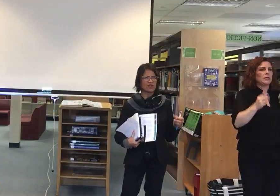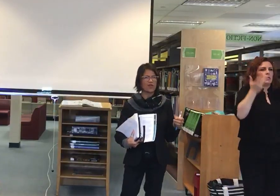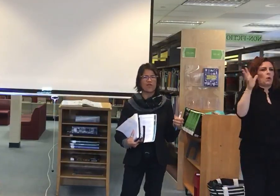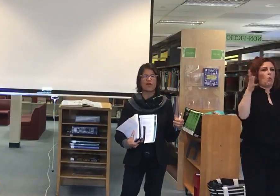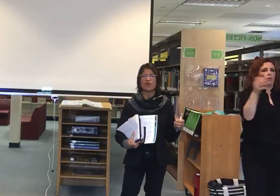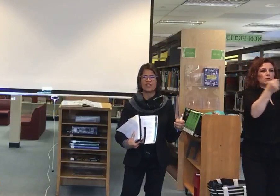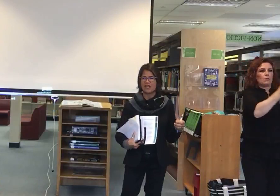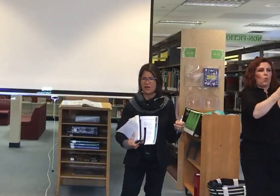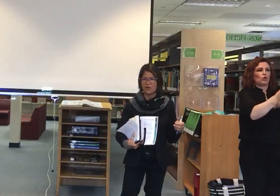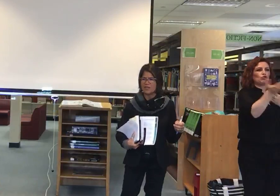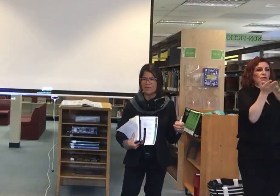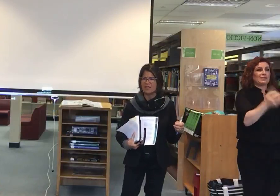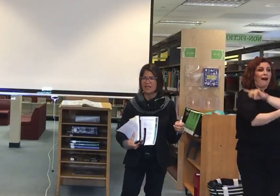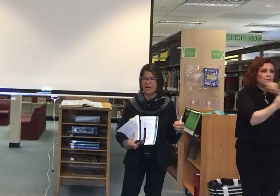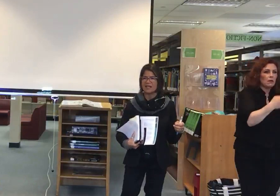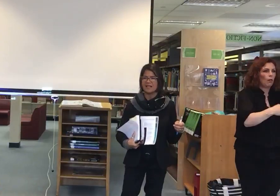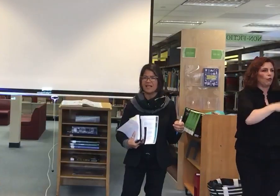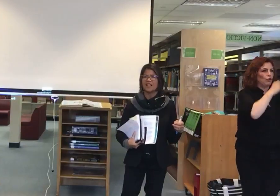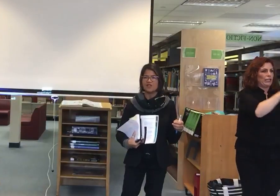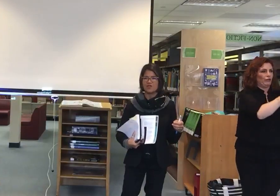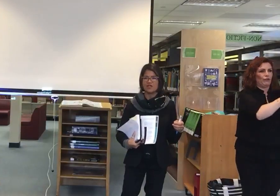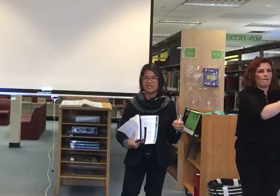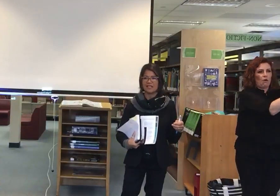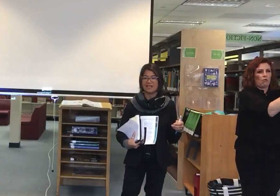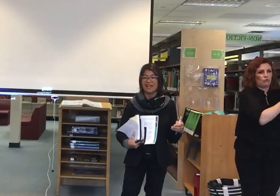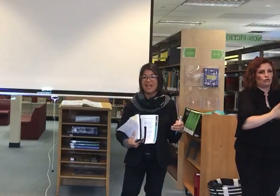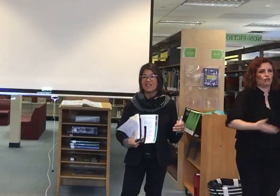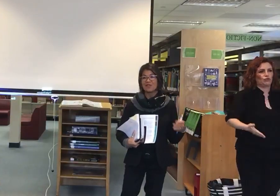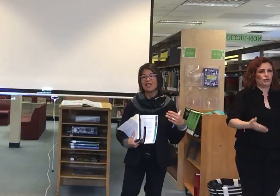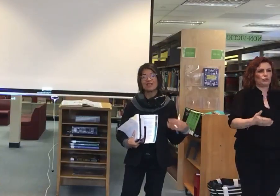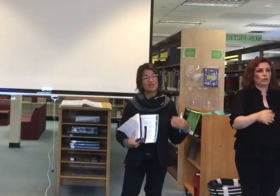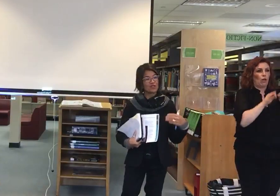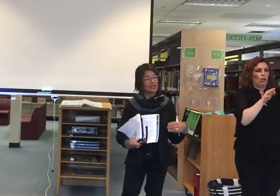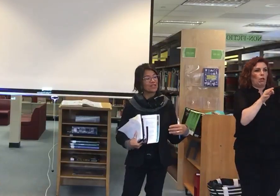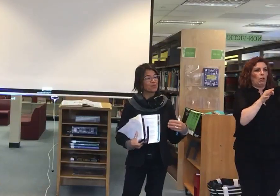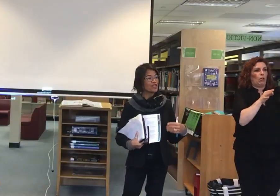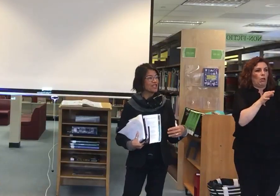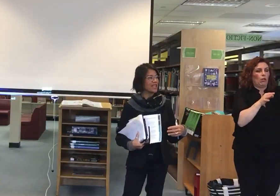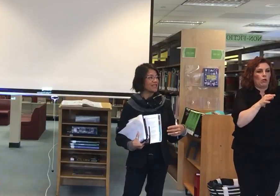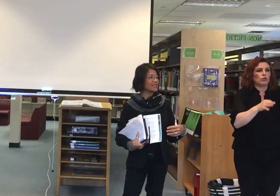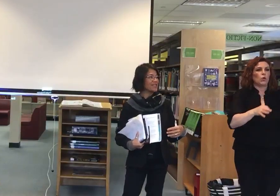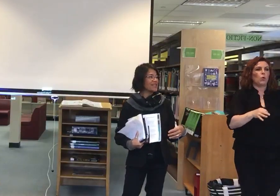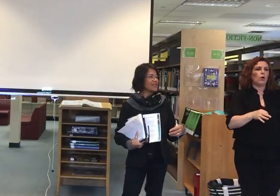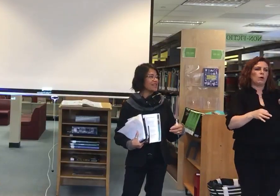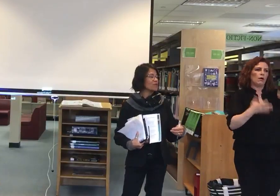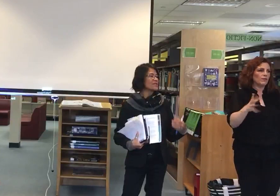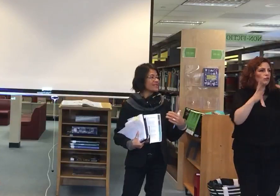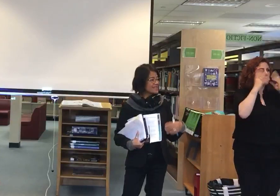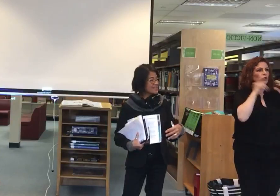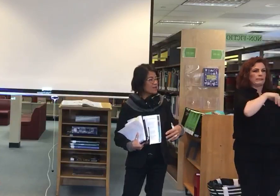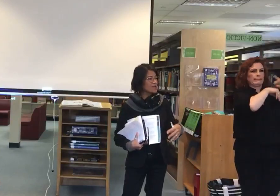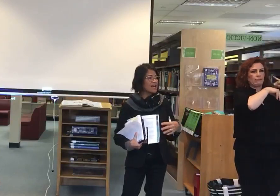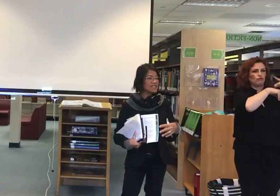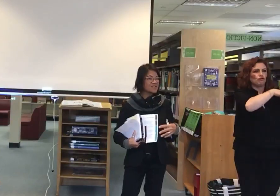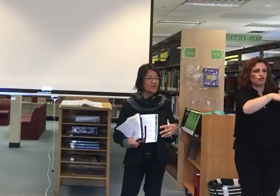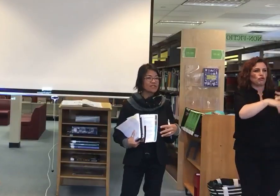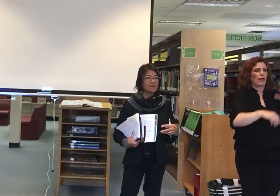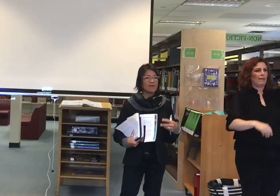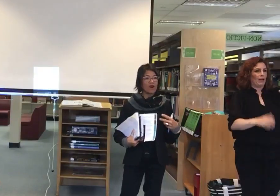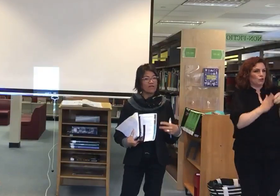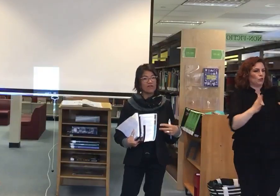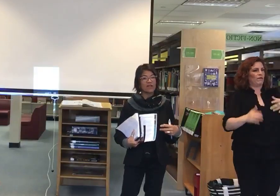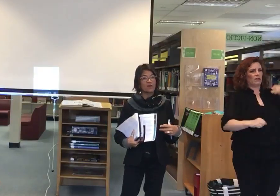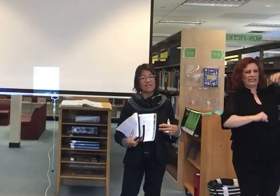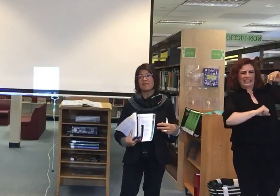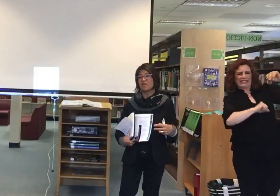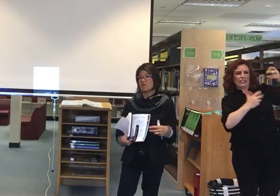services until her third year or something like that in university. And so she understood and appreciated the resistance and reluctance for